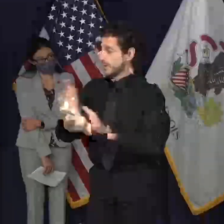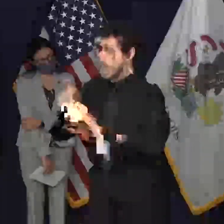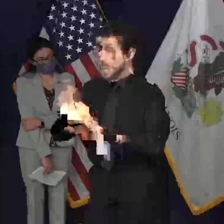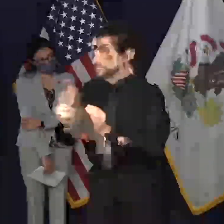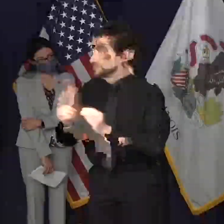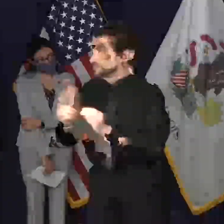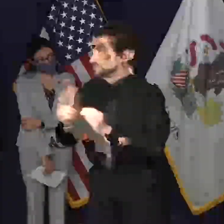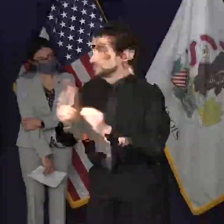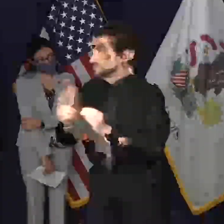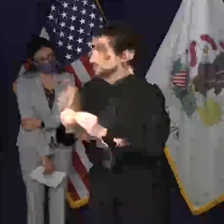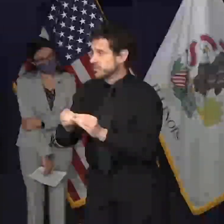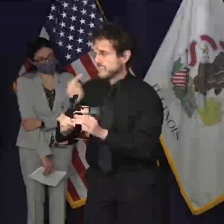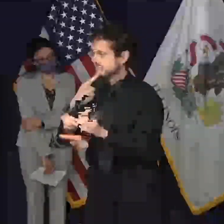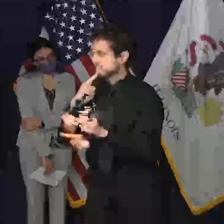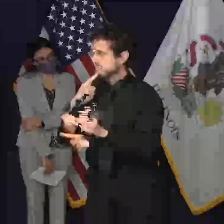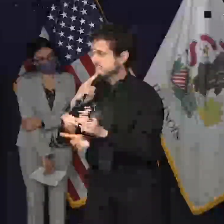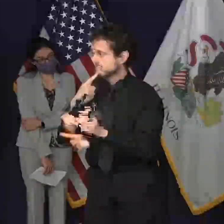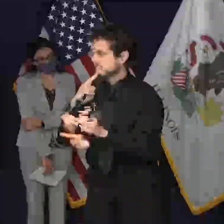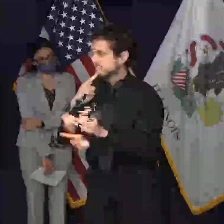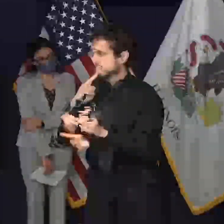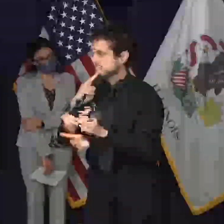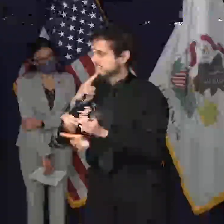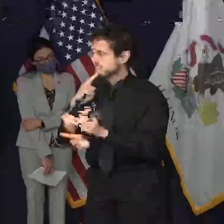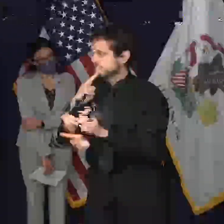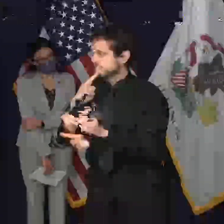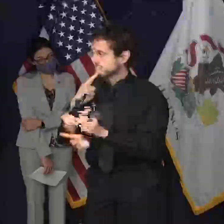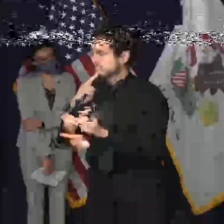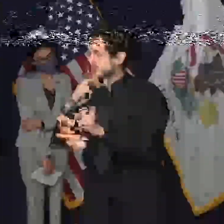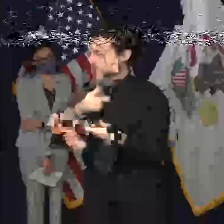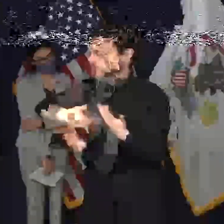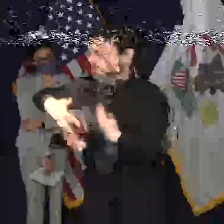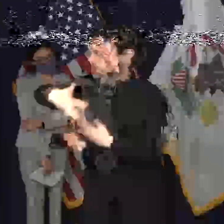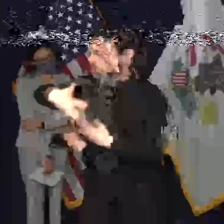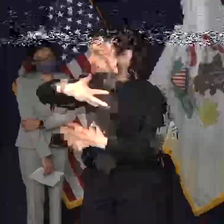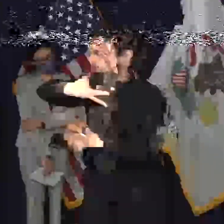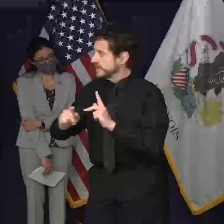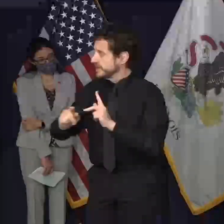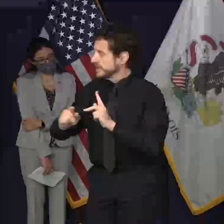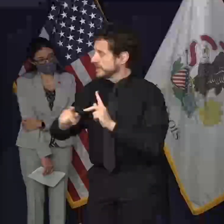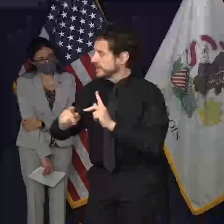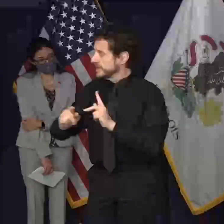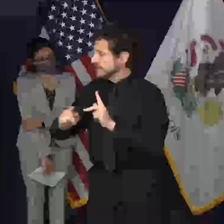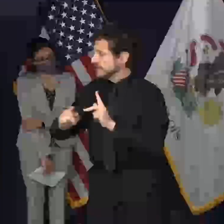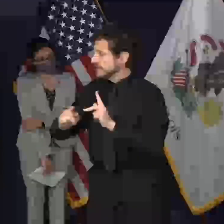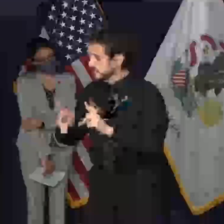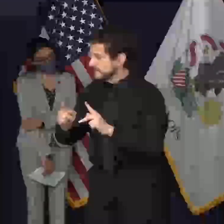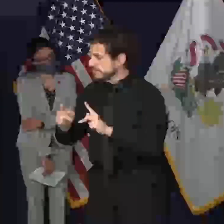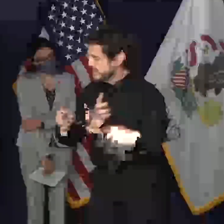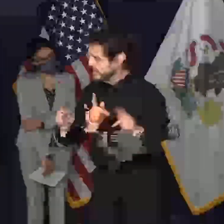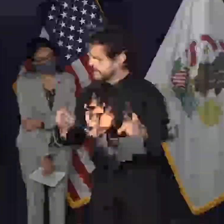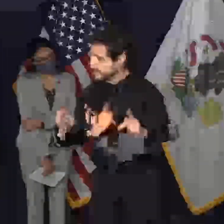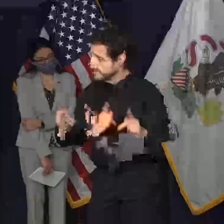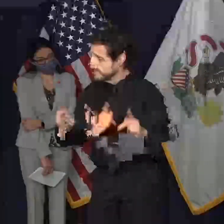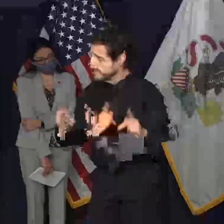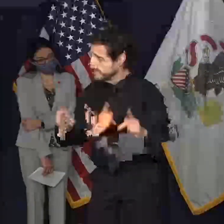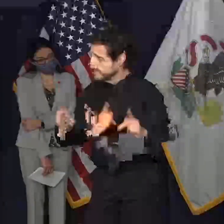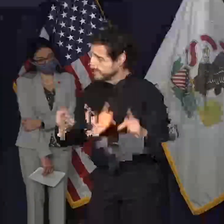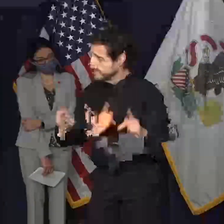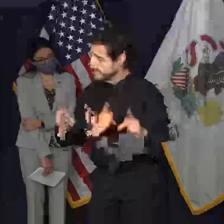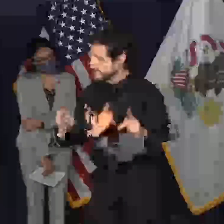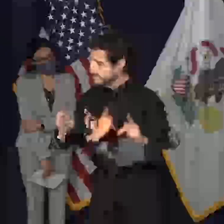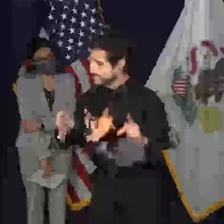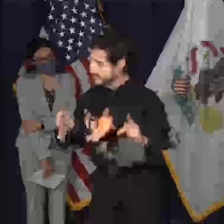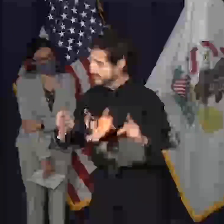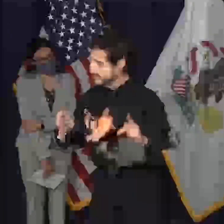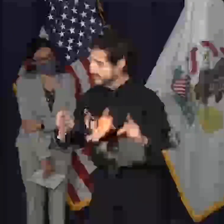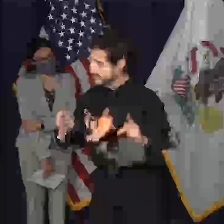people you're around, the higher the risk of contracting the virus from someone in this new expanded circle. So